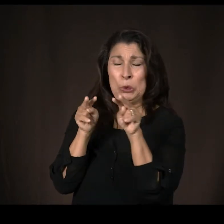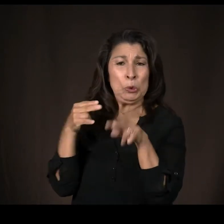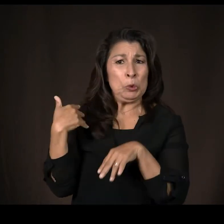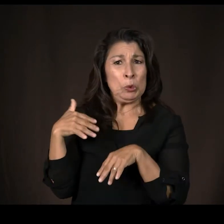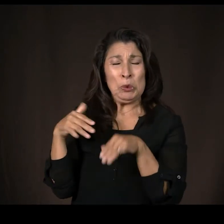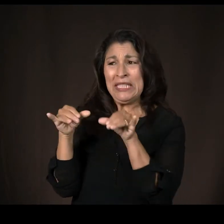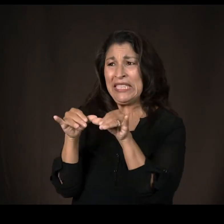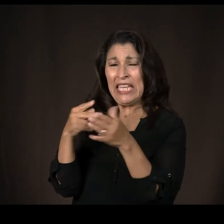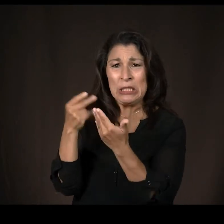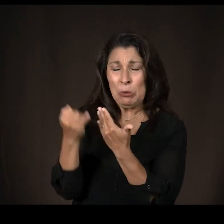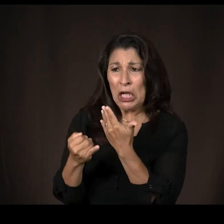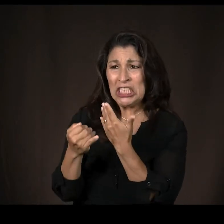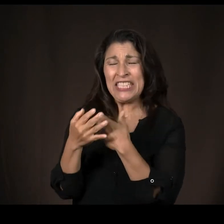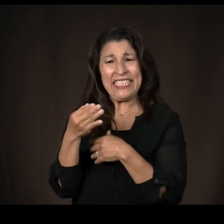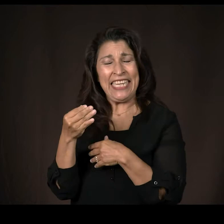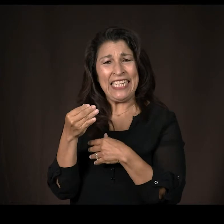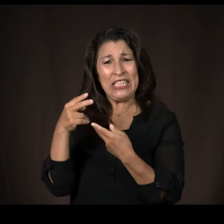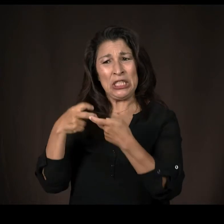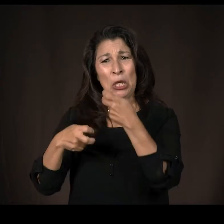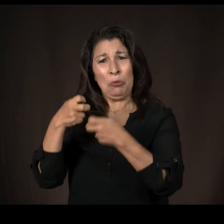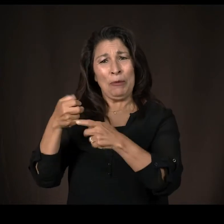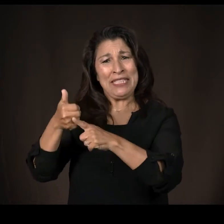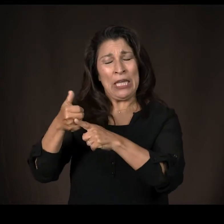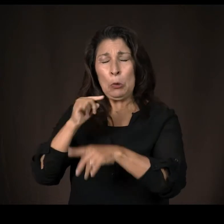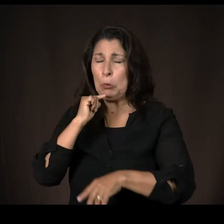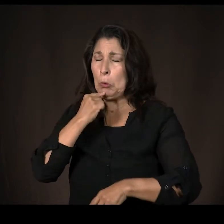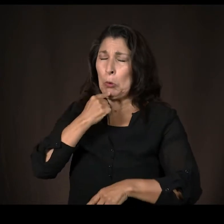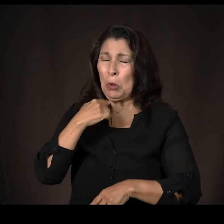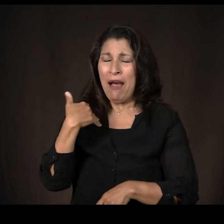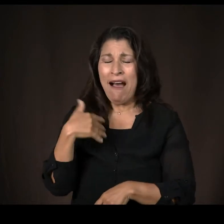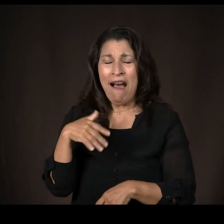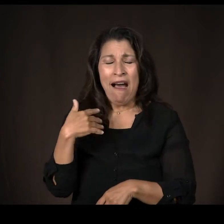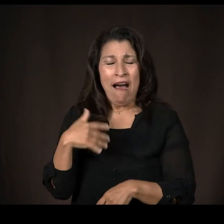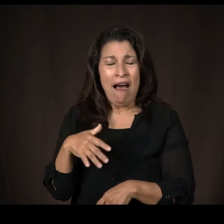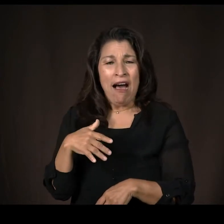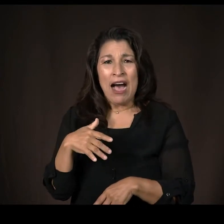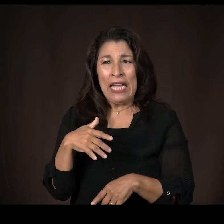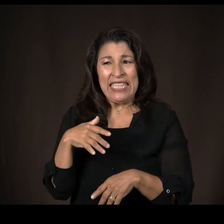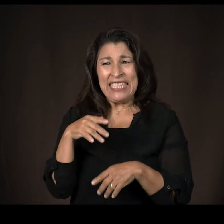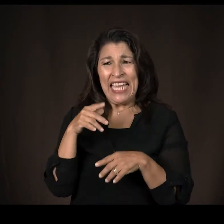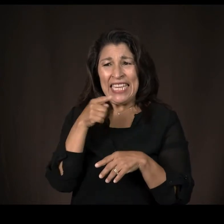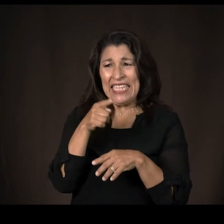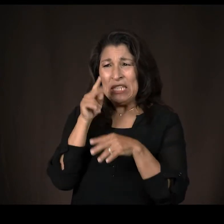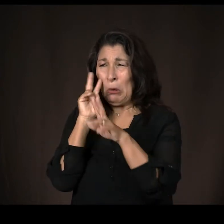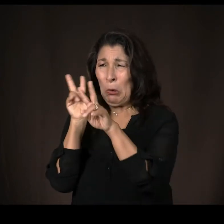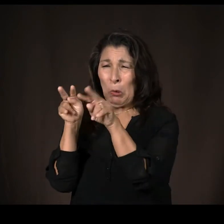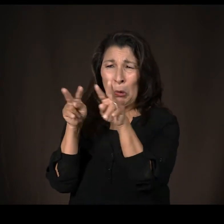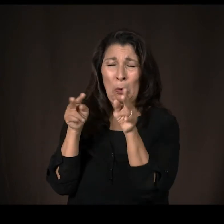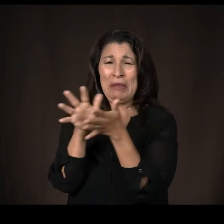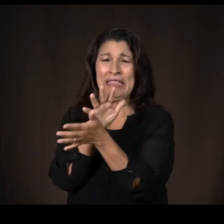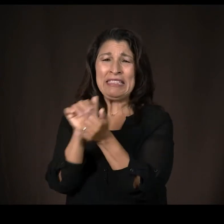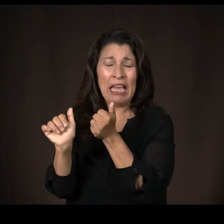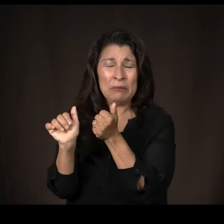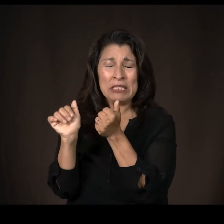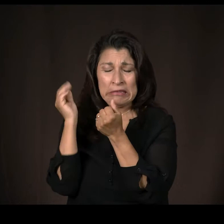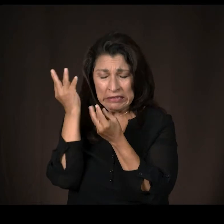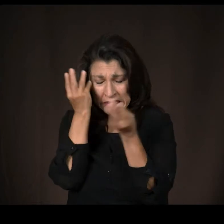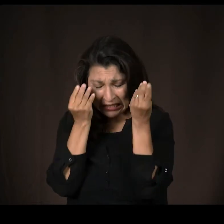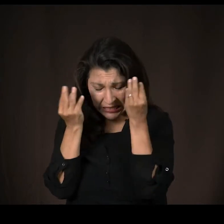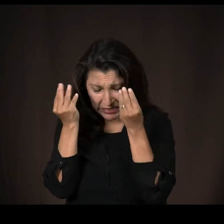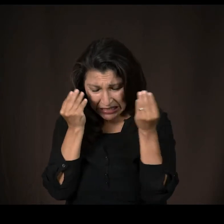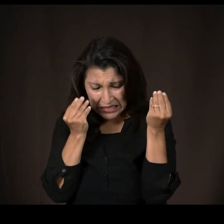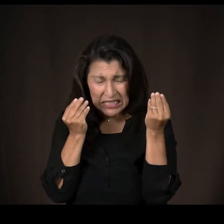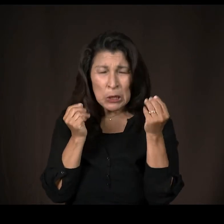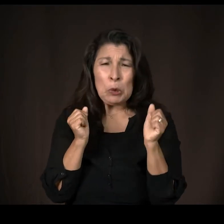and the severity of the problem is sinking in as he surveys the damage around the city. And he's probably